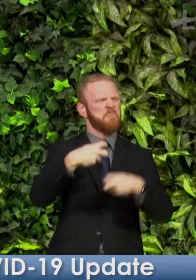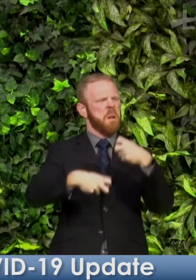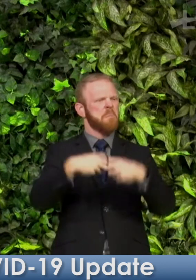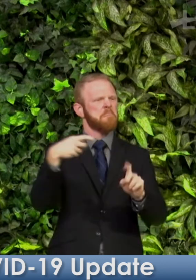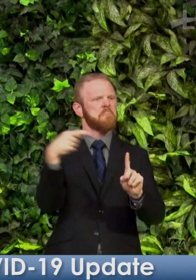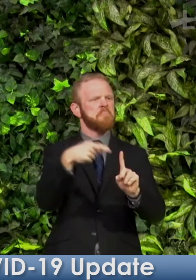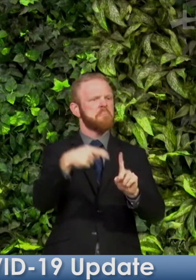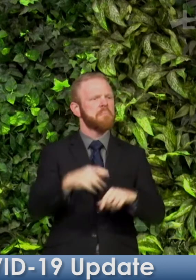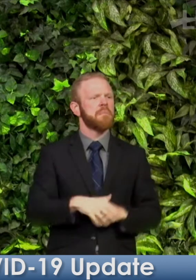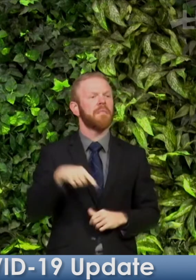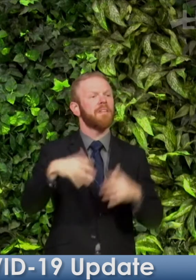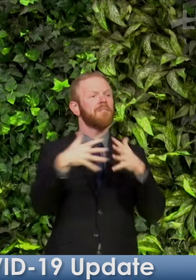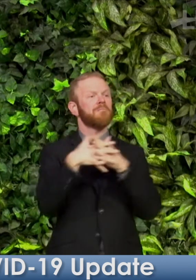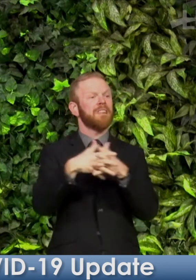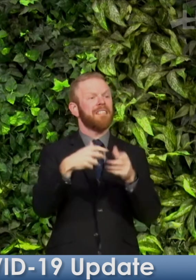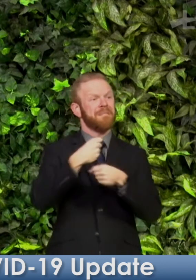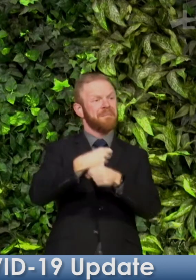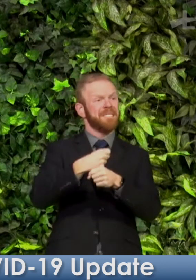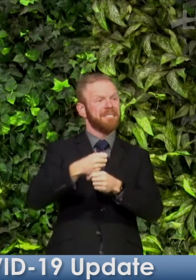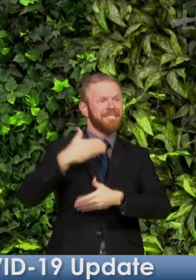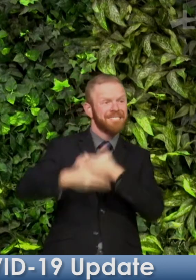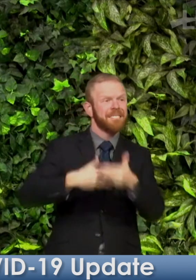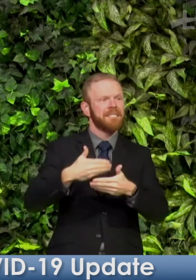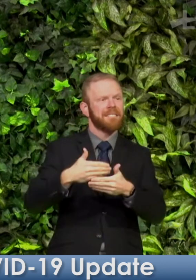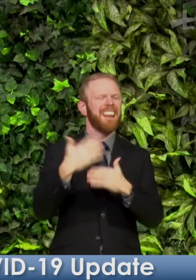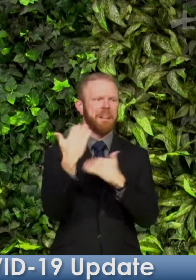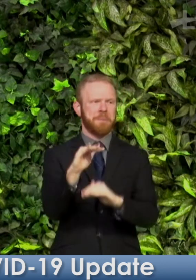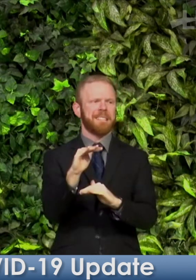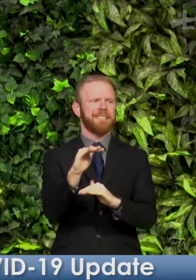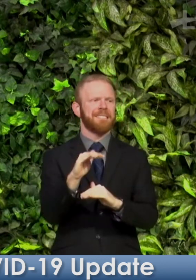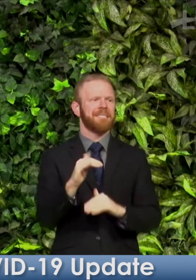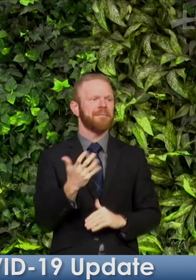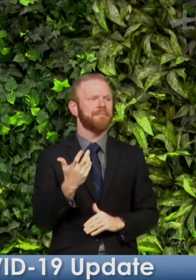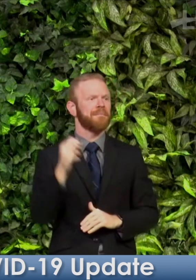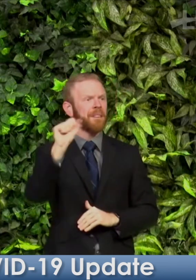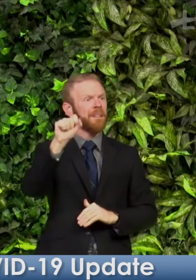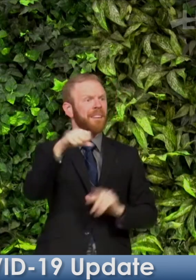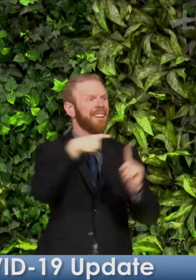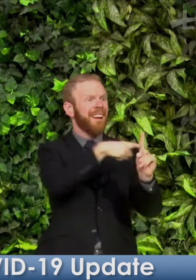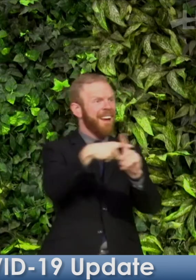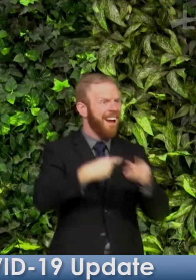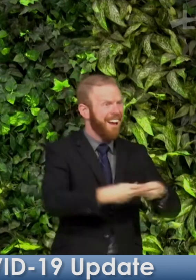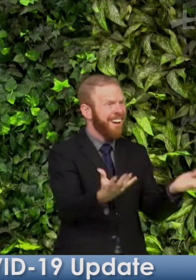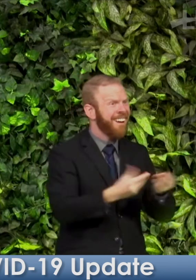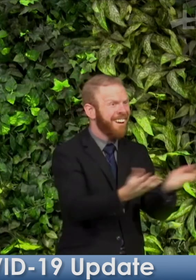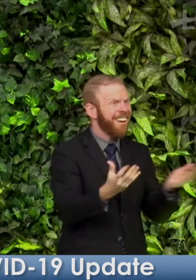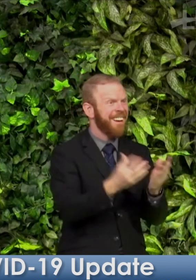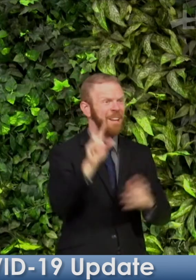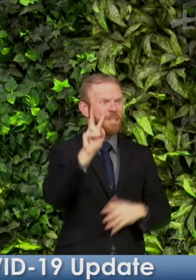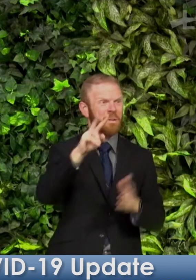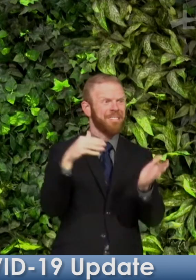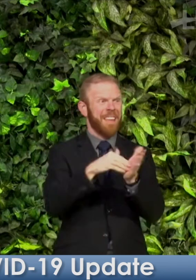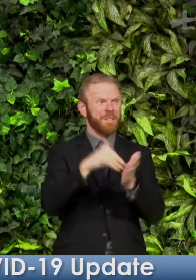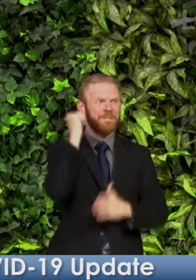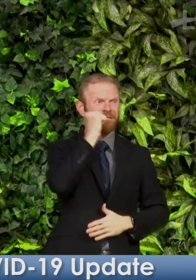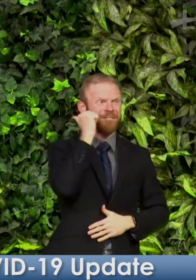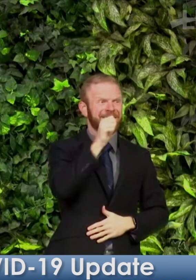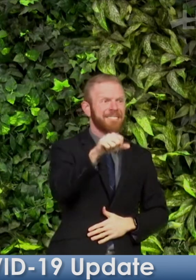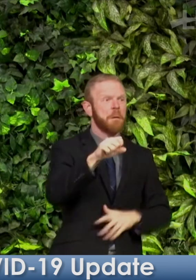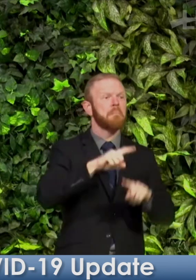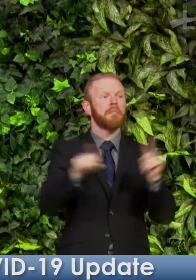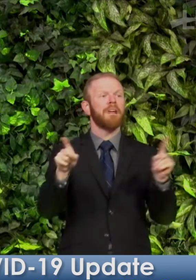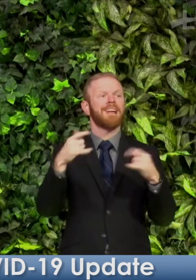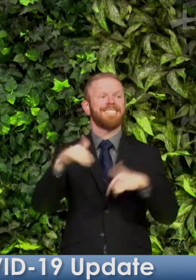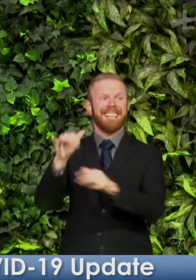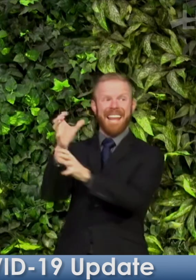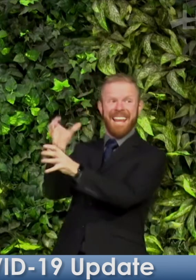is limited. And while it's good that we are administering roughly 200,000 doses a day, we're receiving just shy